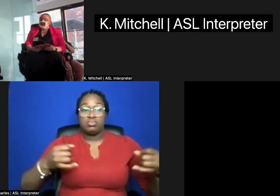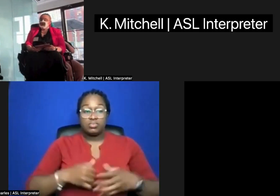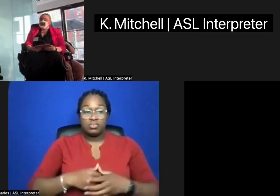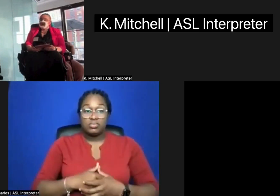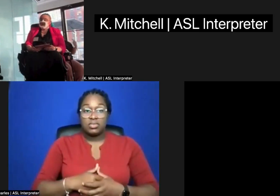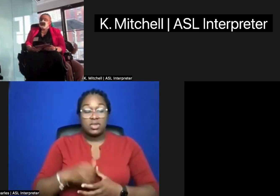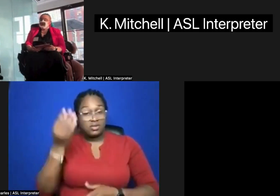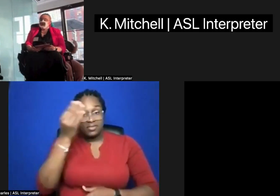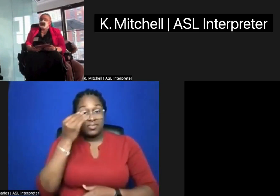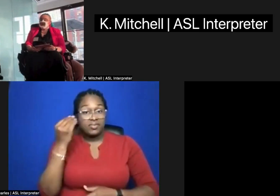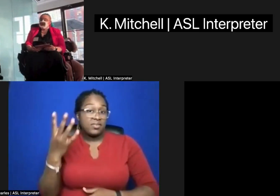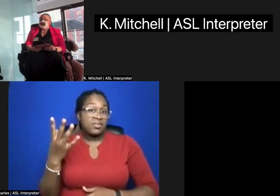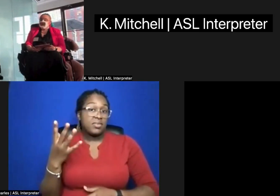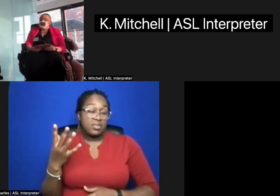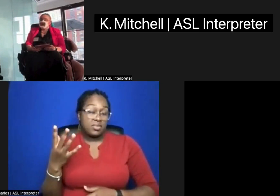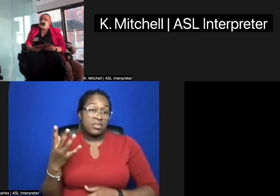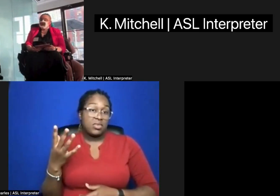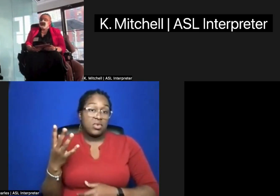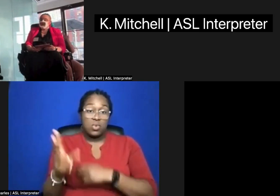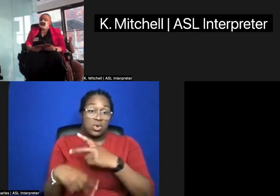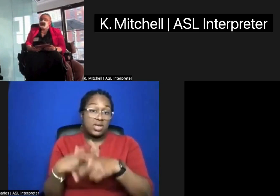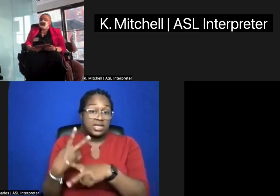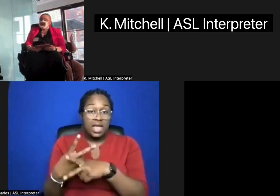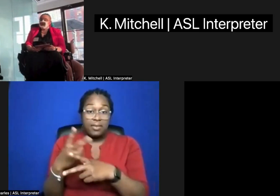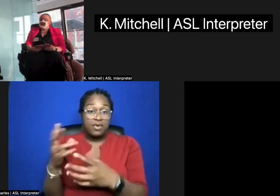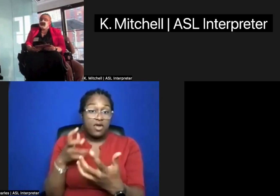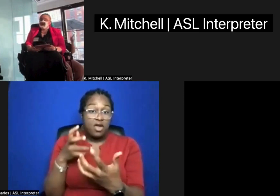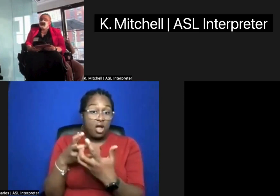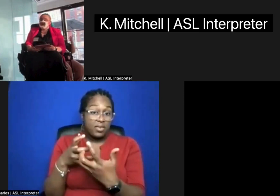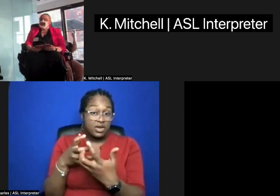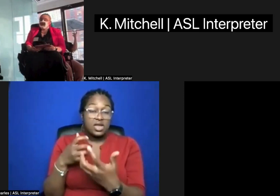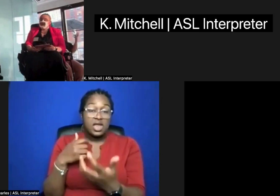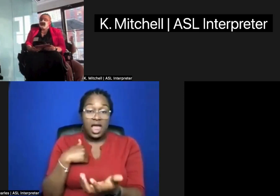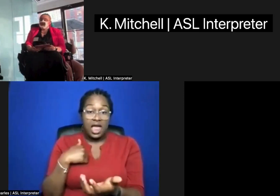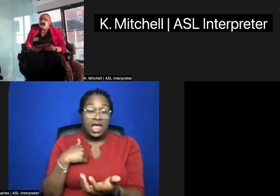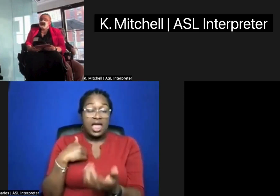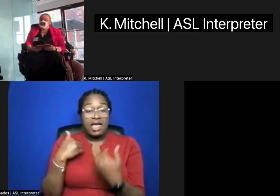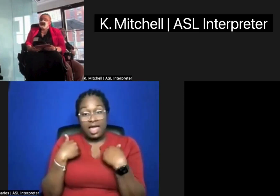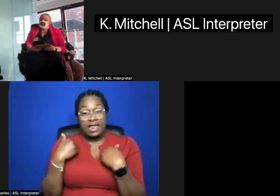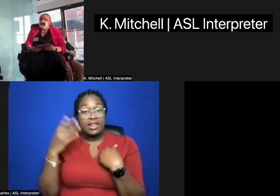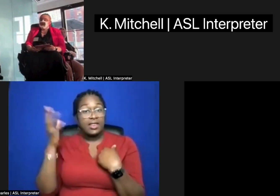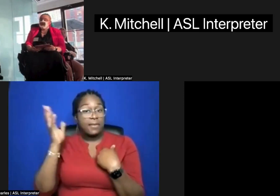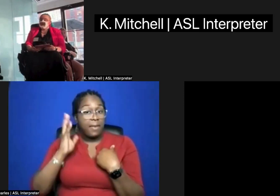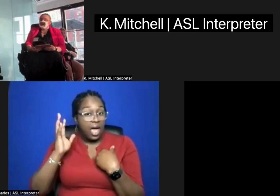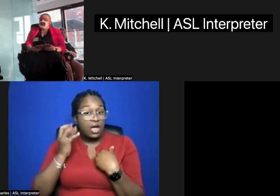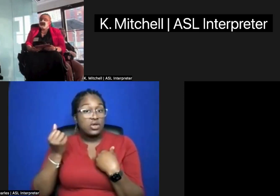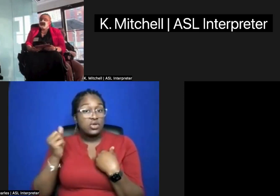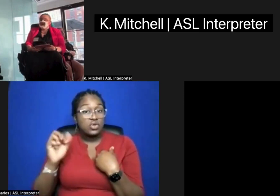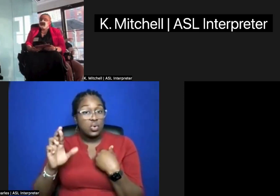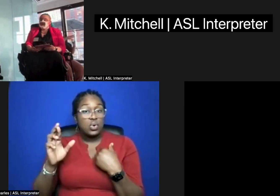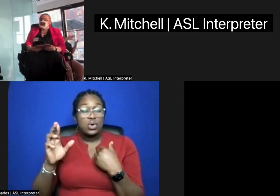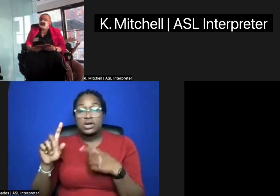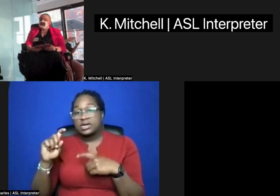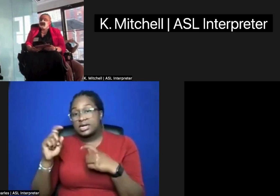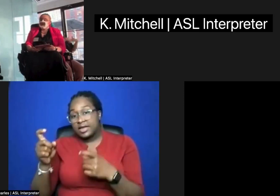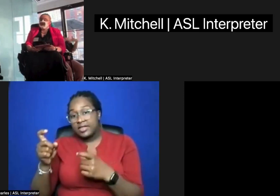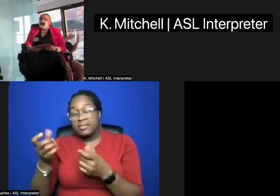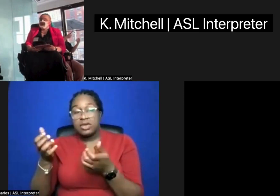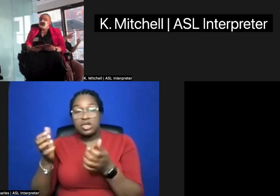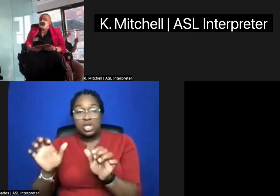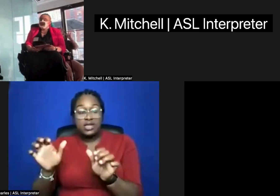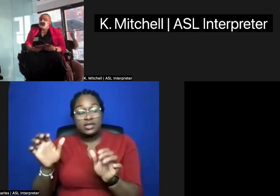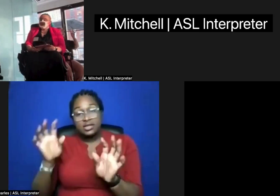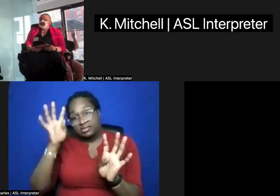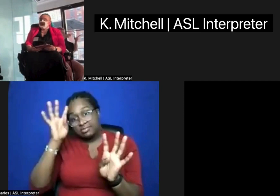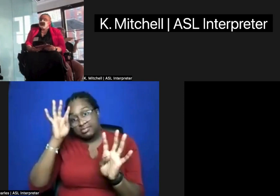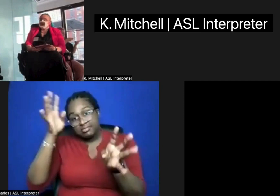let them know maybe what types of accommodations that I've had in the past, or give them a chance to maybe come up with the idea.